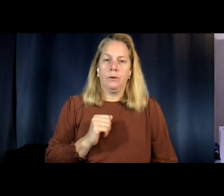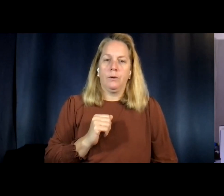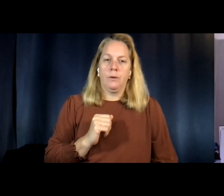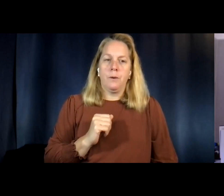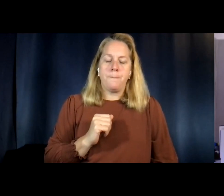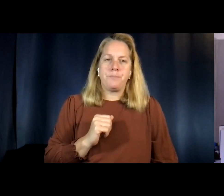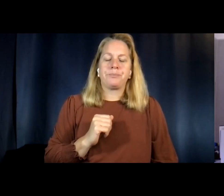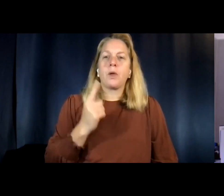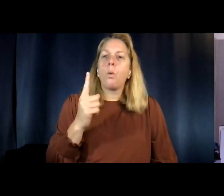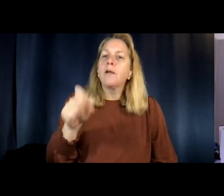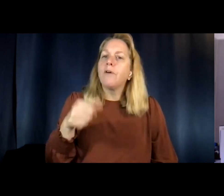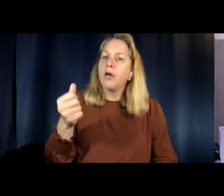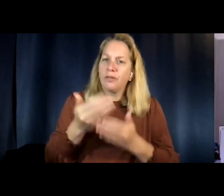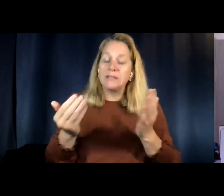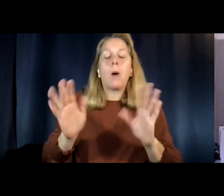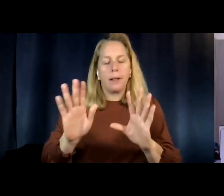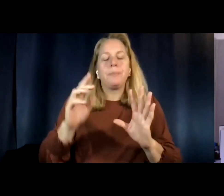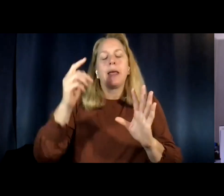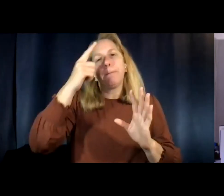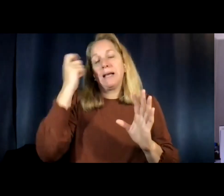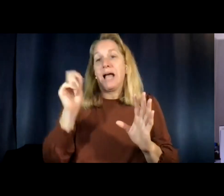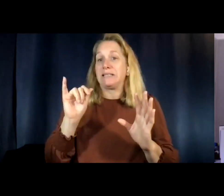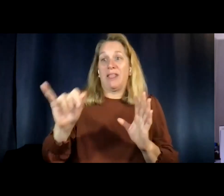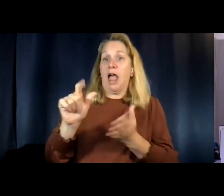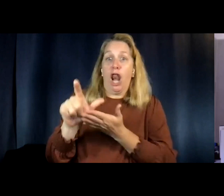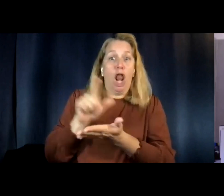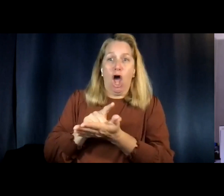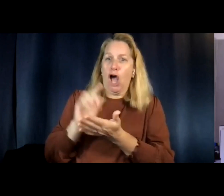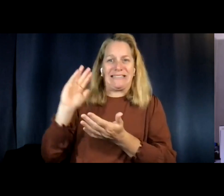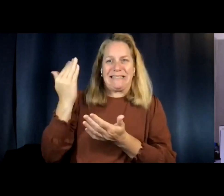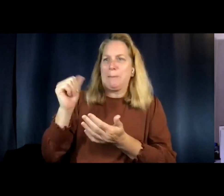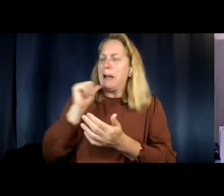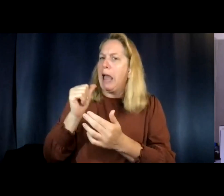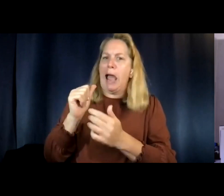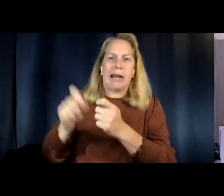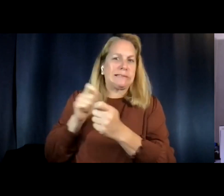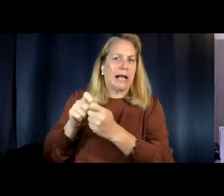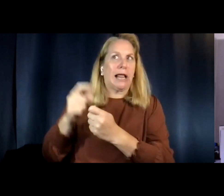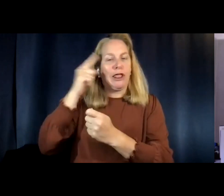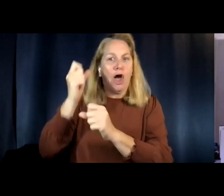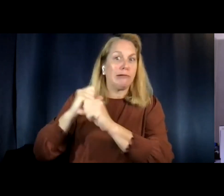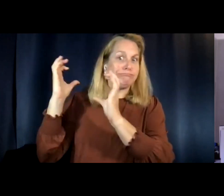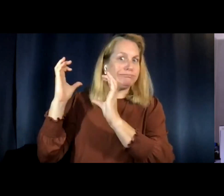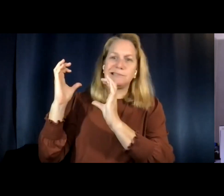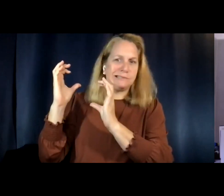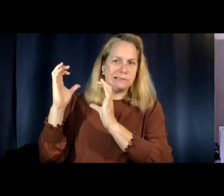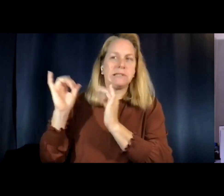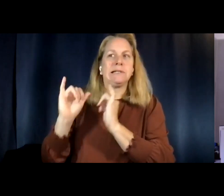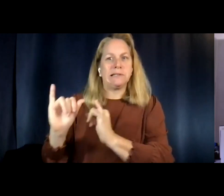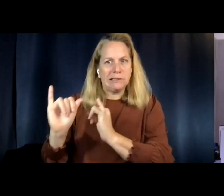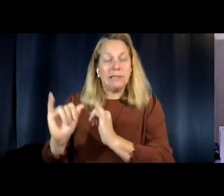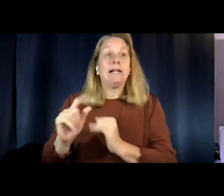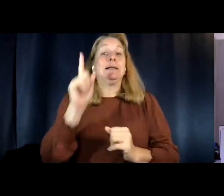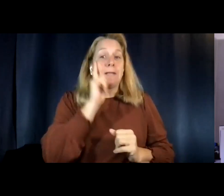of the other things, because that has not proven out to be what we thought it was when the newborn hearing screening, the deaf